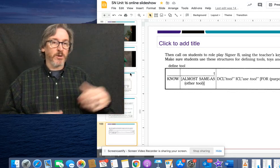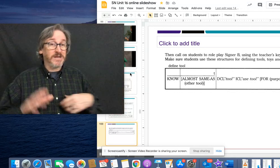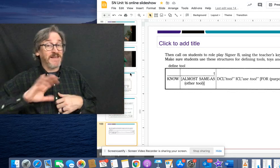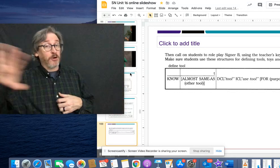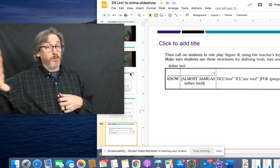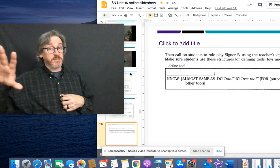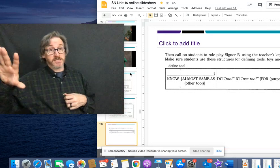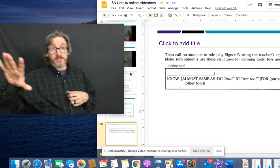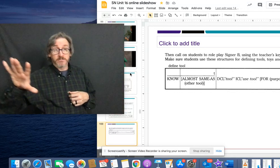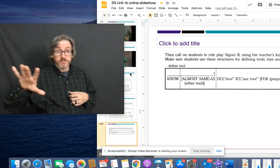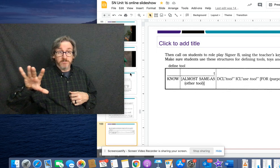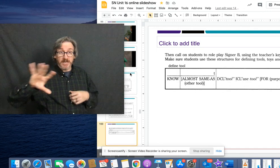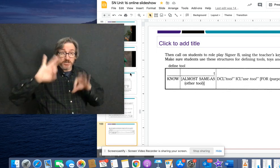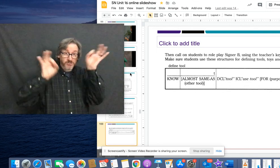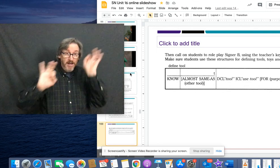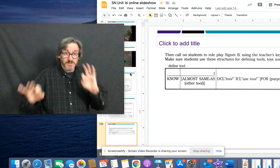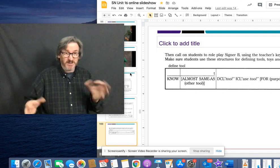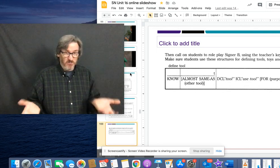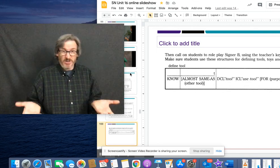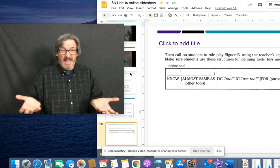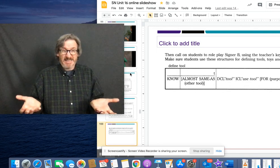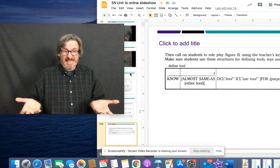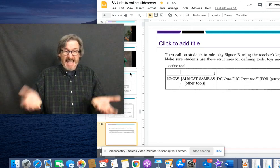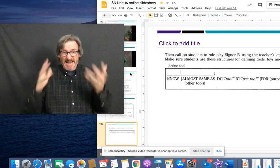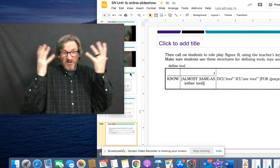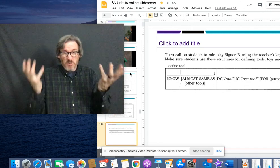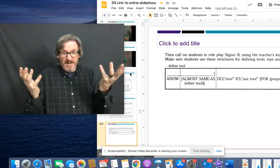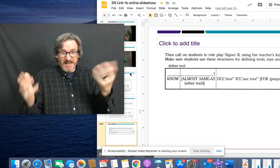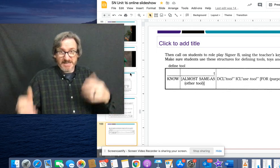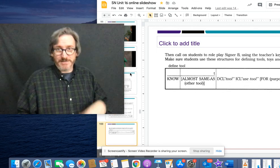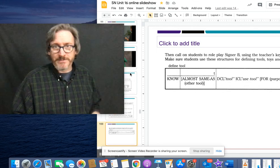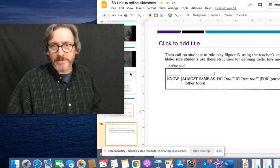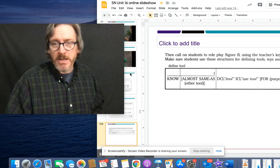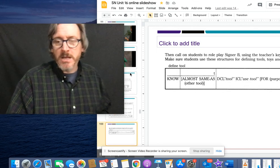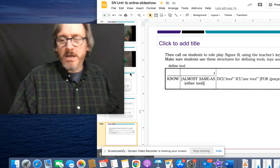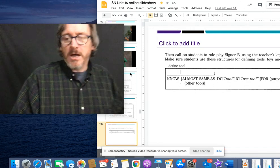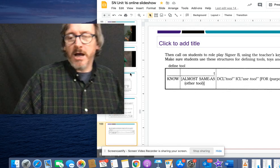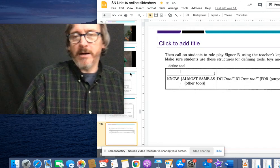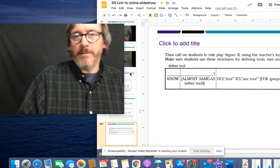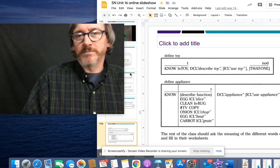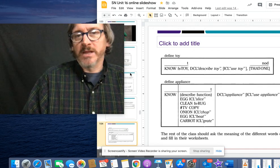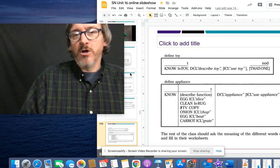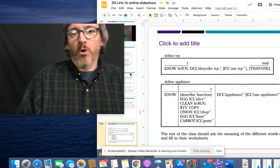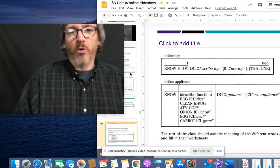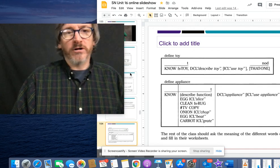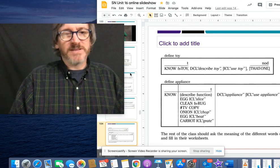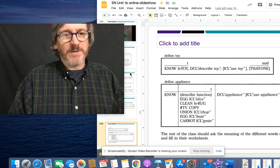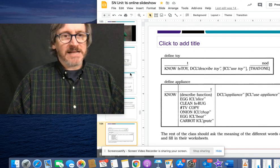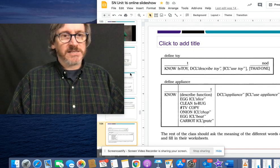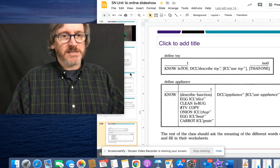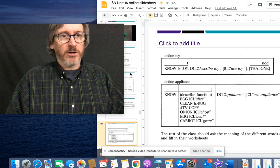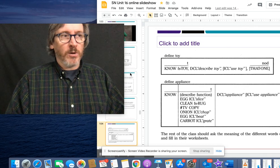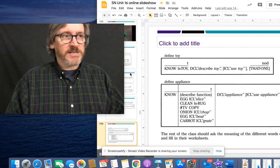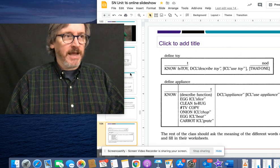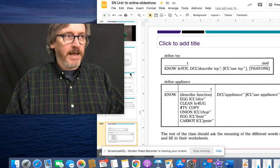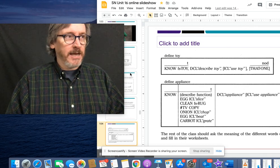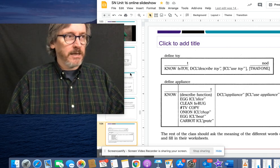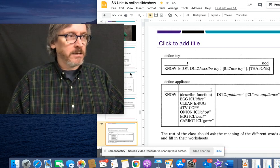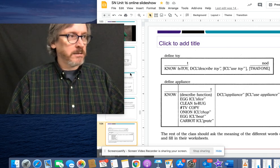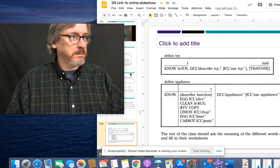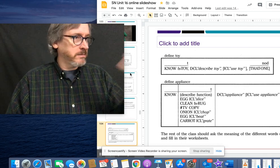your family, what's on their wish list? And describe something. Go, what the hell is that? I don't know what it is. Or if someone asks, you know,